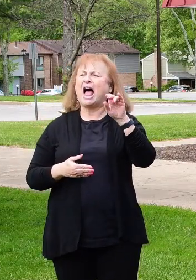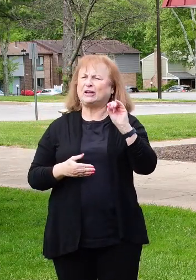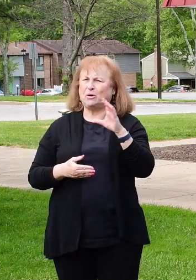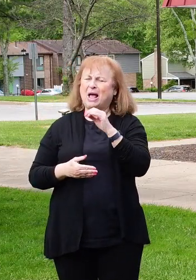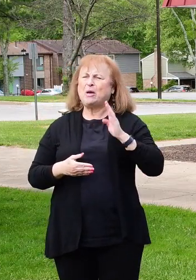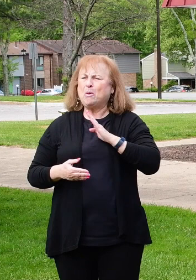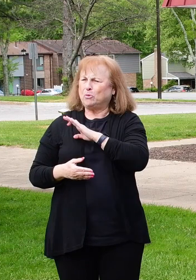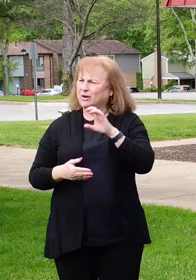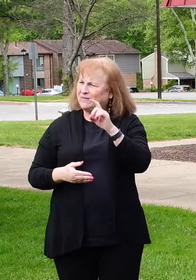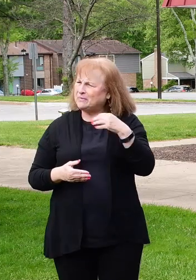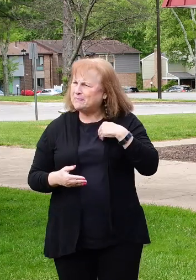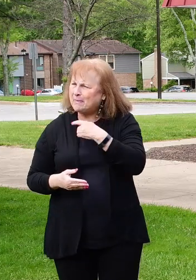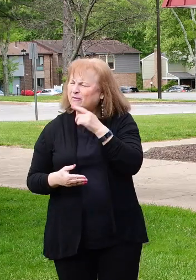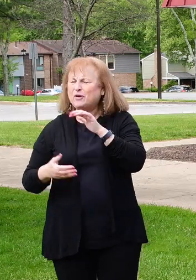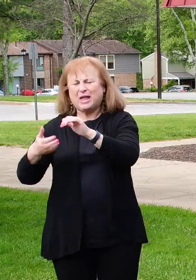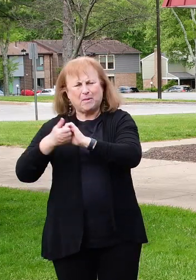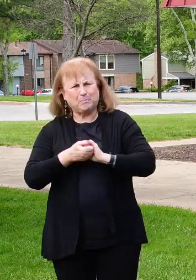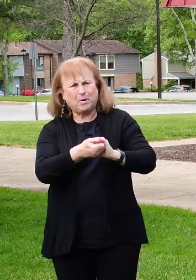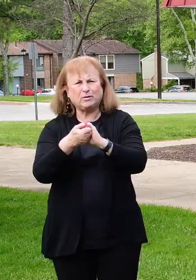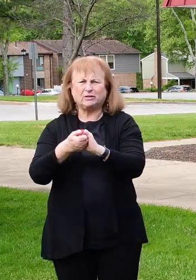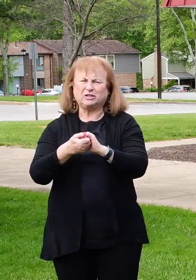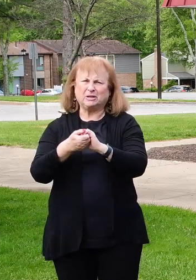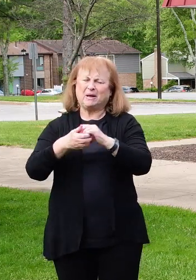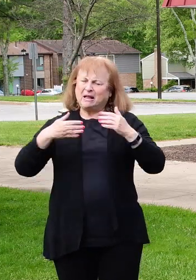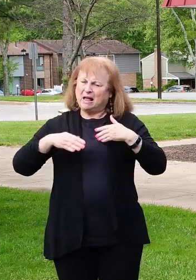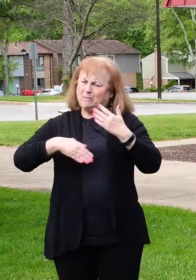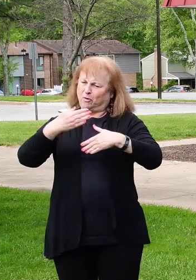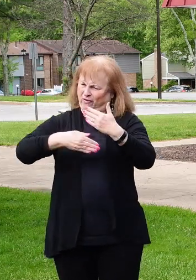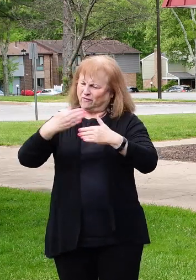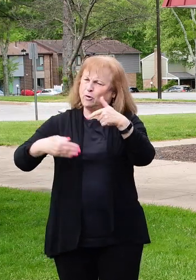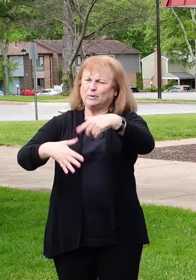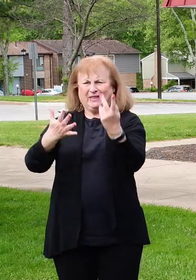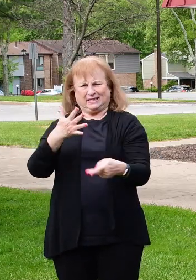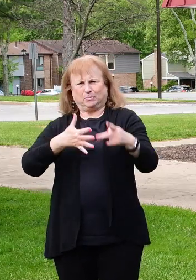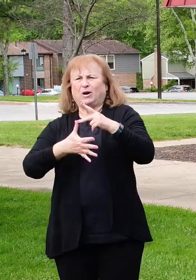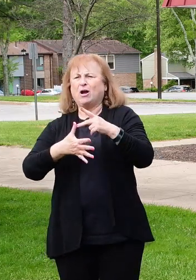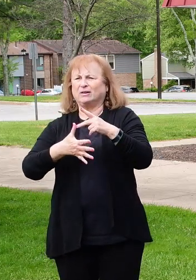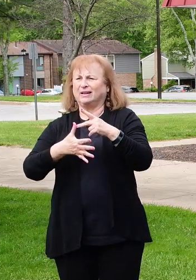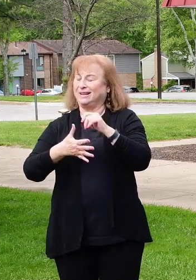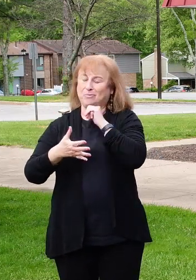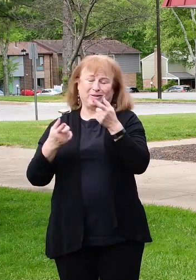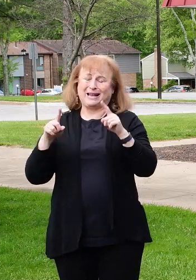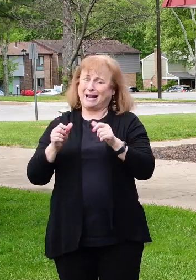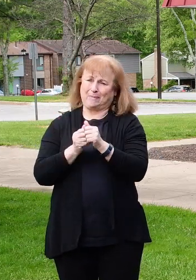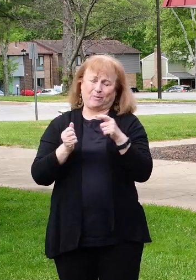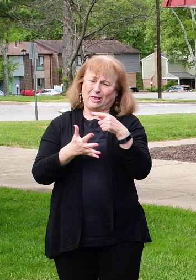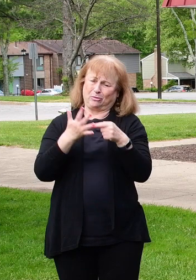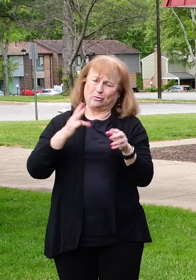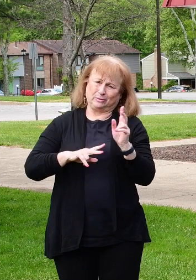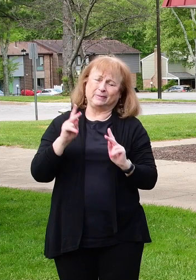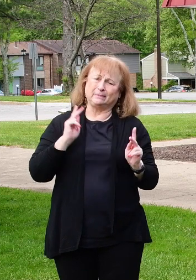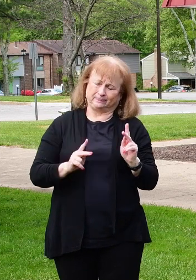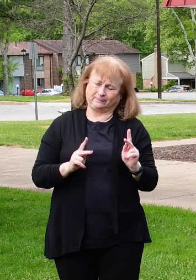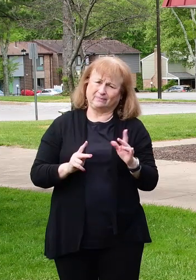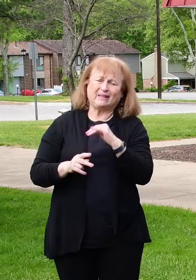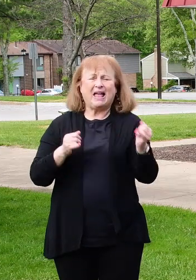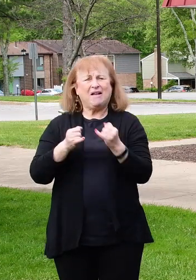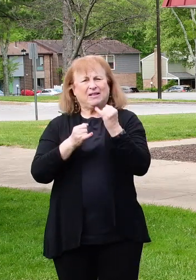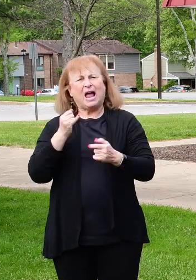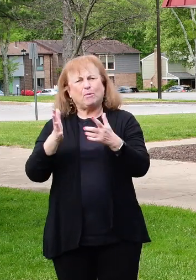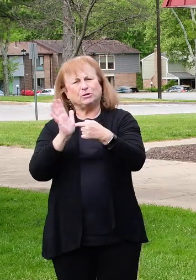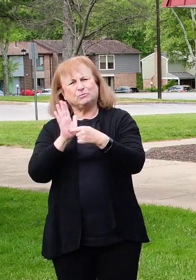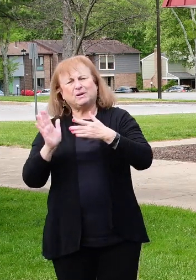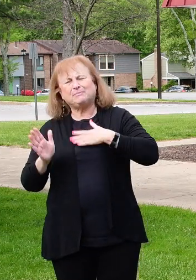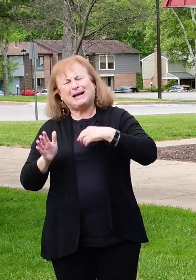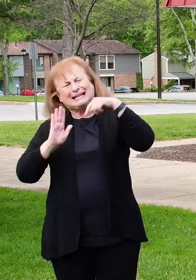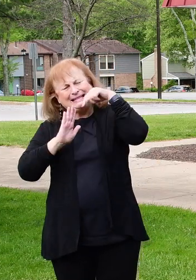Ed members for their partnership in advancing this priority. It would not have happened without that. And finally, I want to